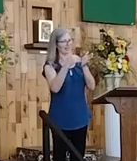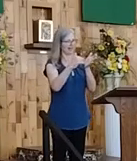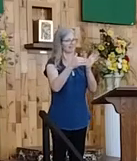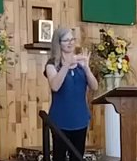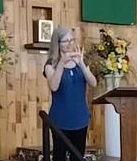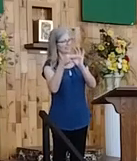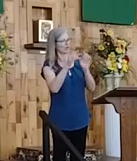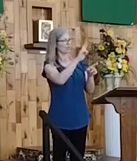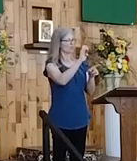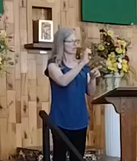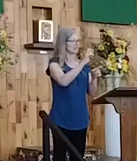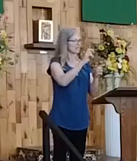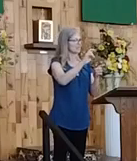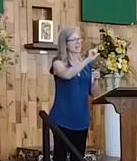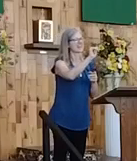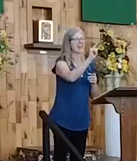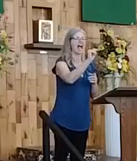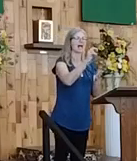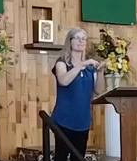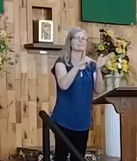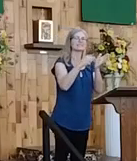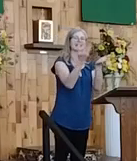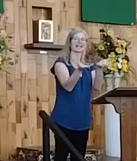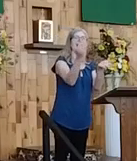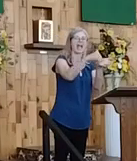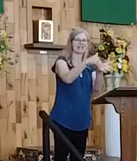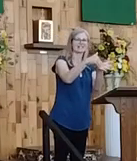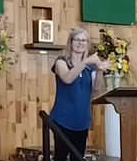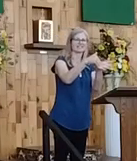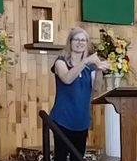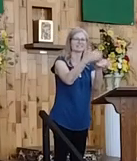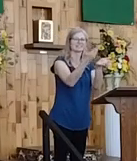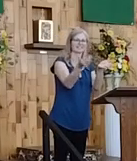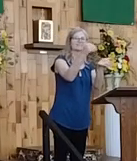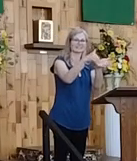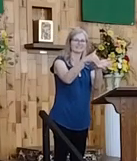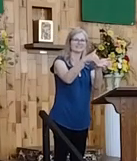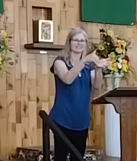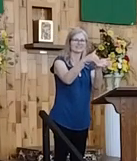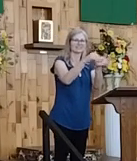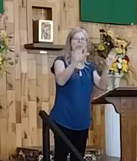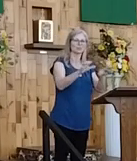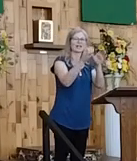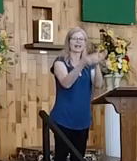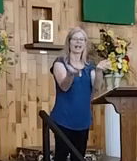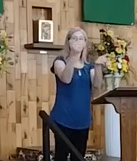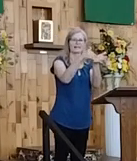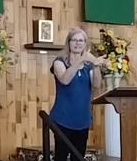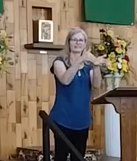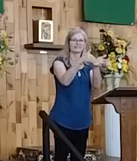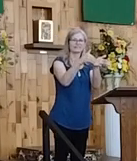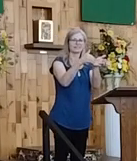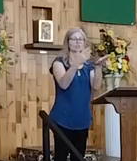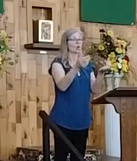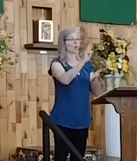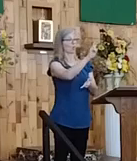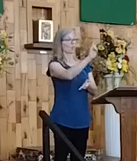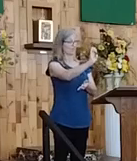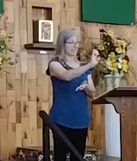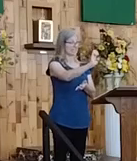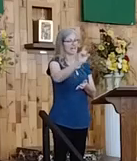Latin, the re is always again, a repeat, do it again. So